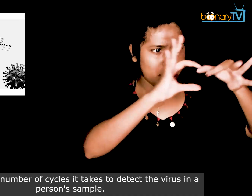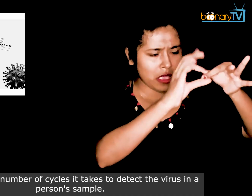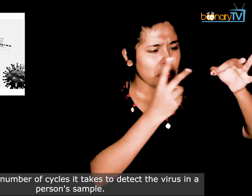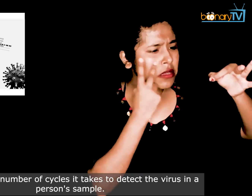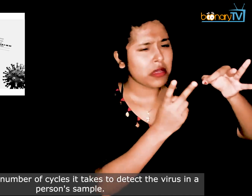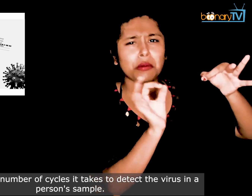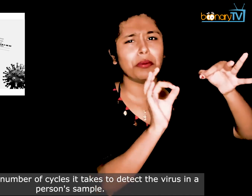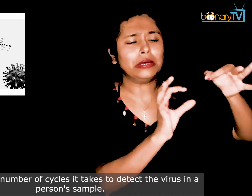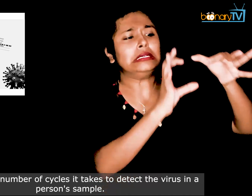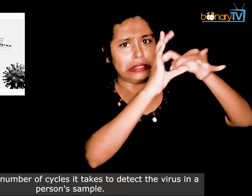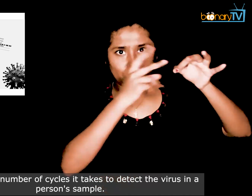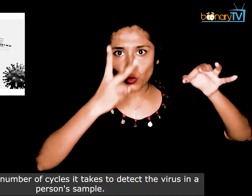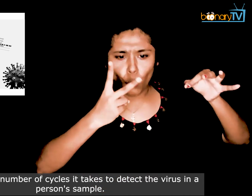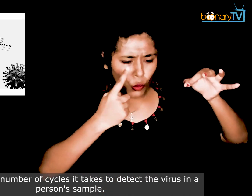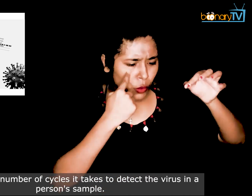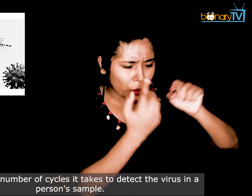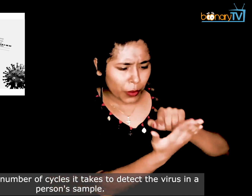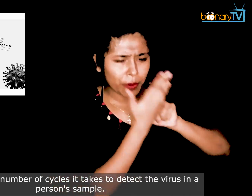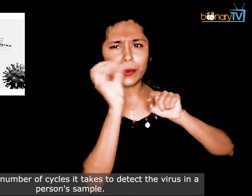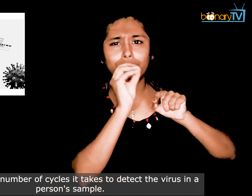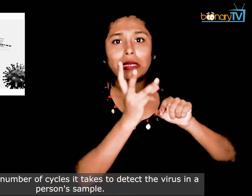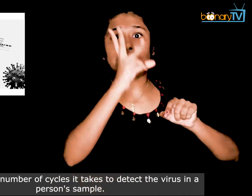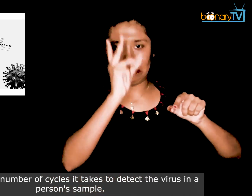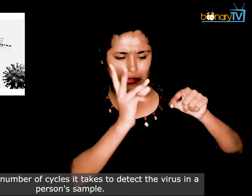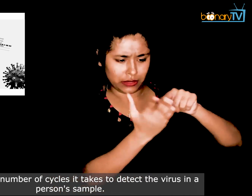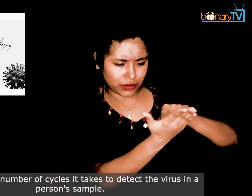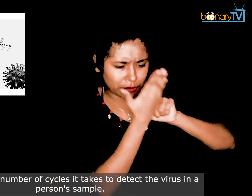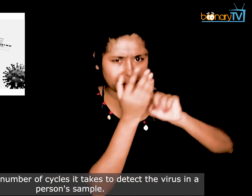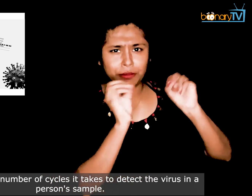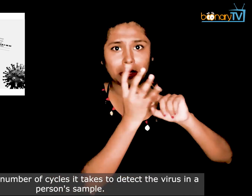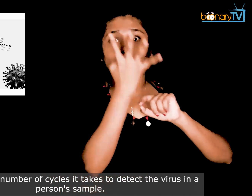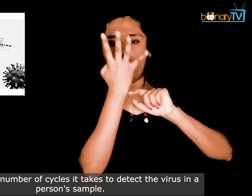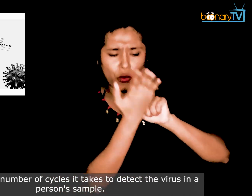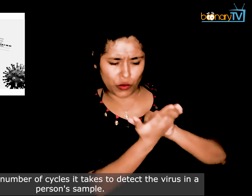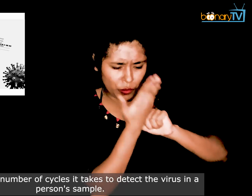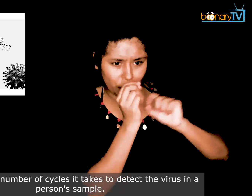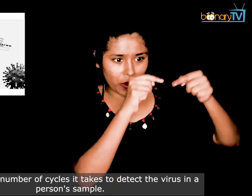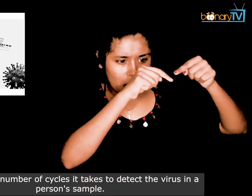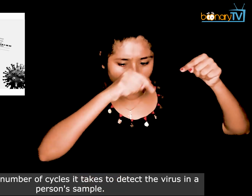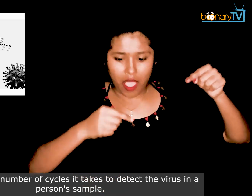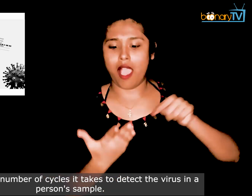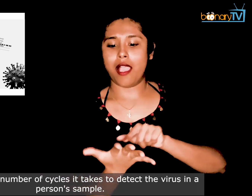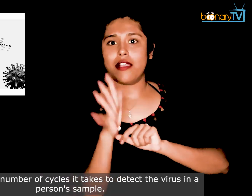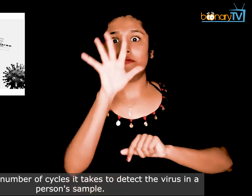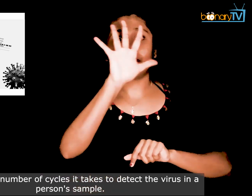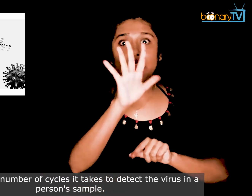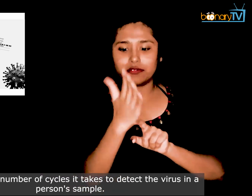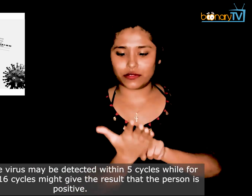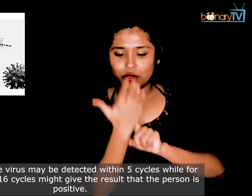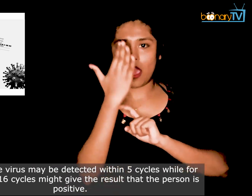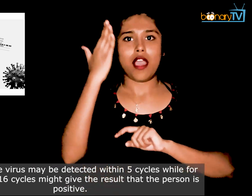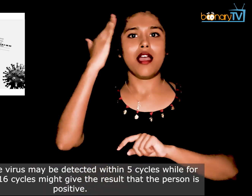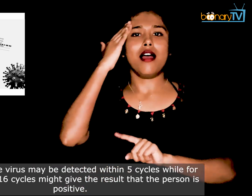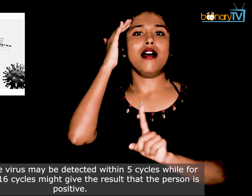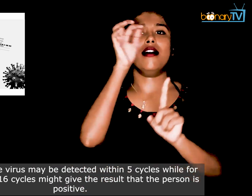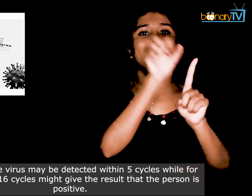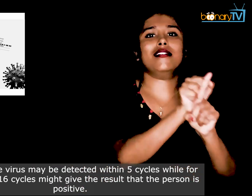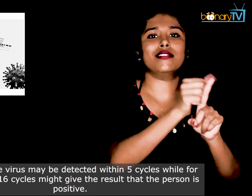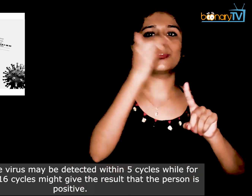the number of cycles it takes to detect the virus in a person's sample. For some, the virus may